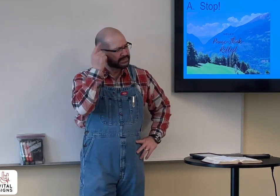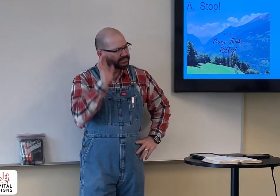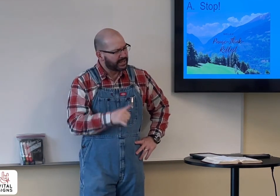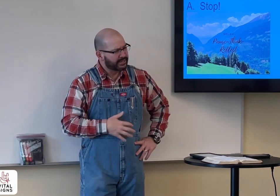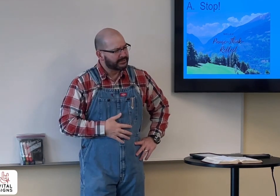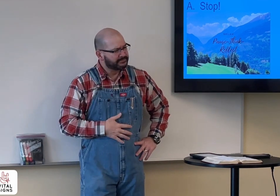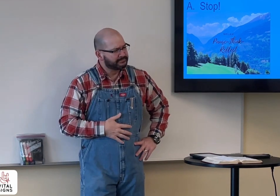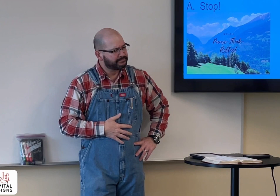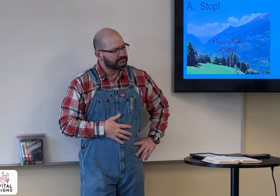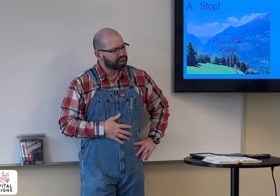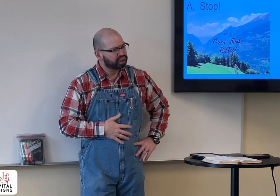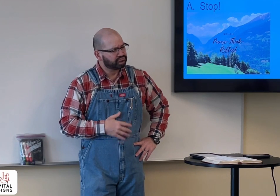Think about that.